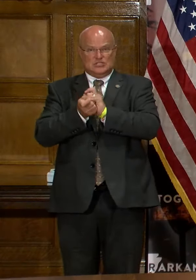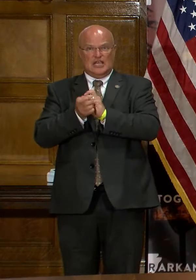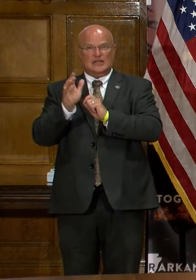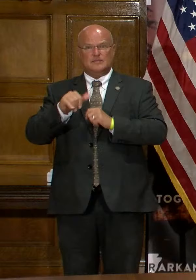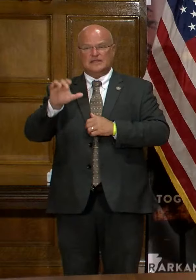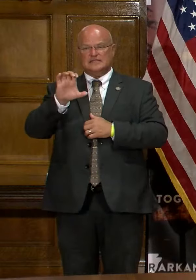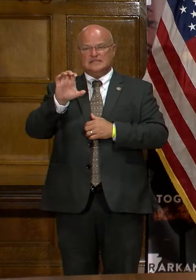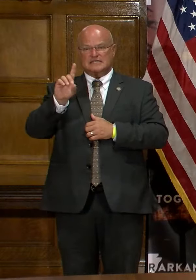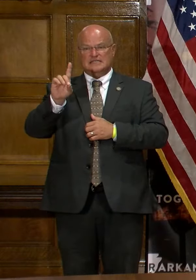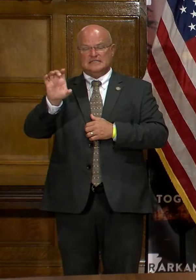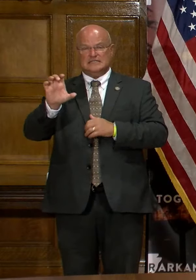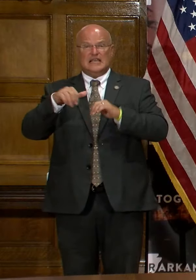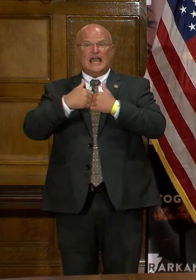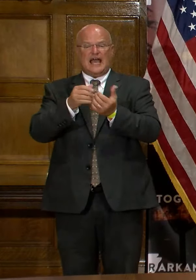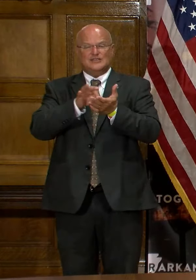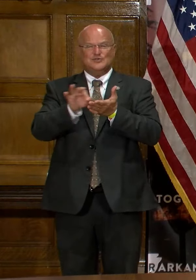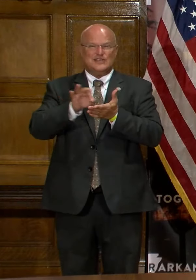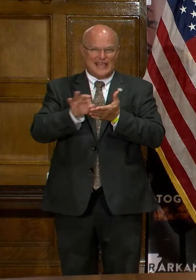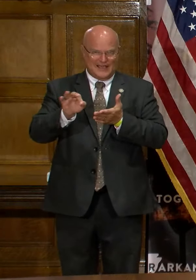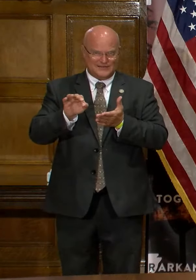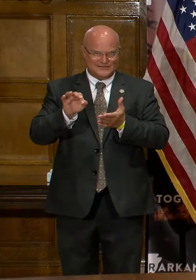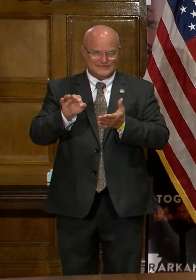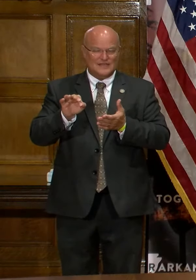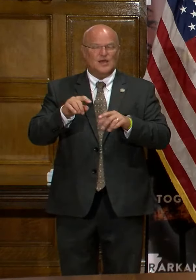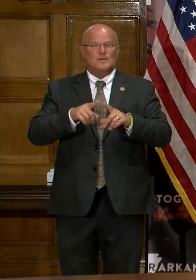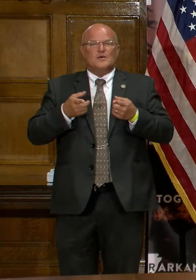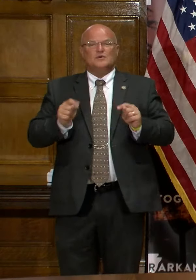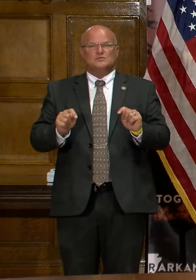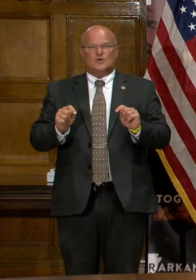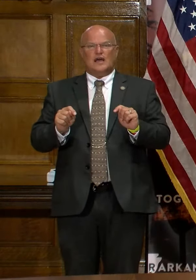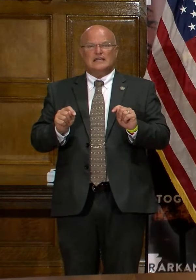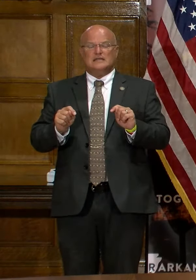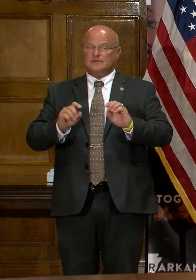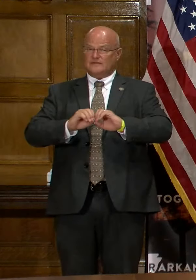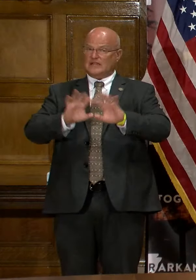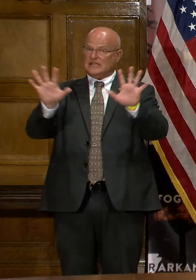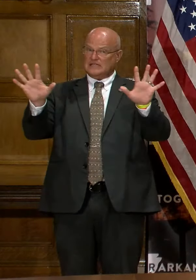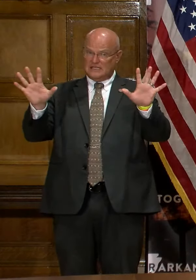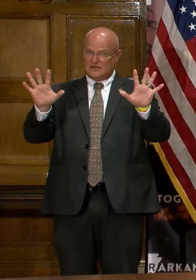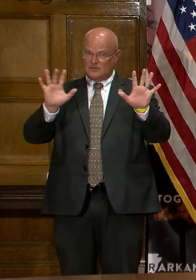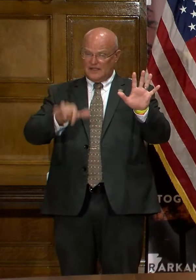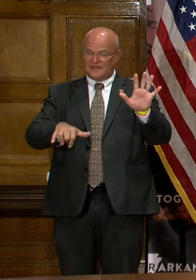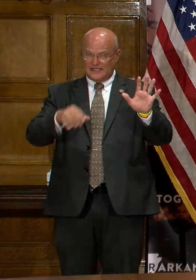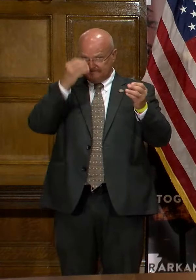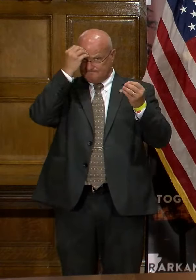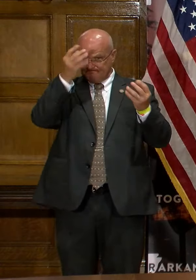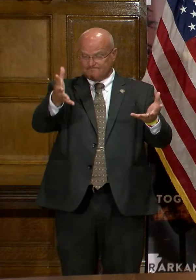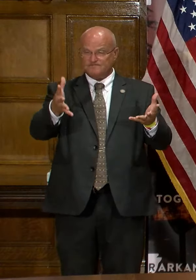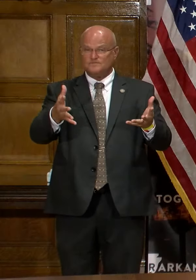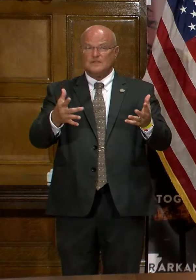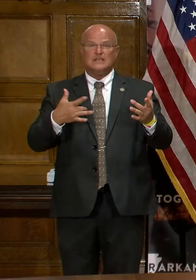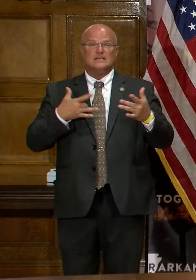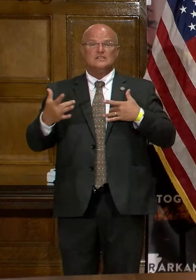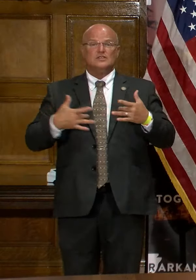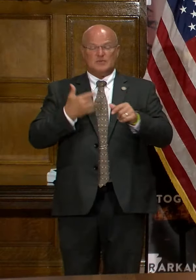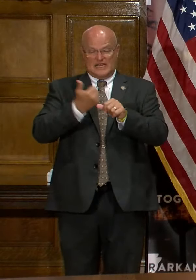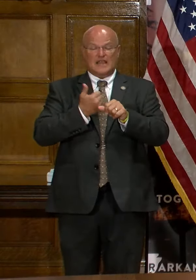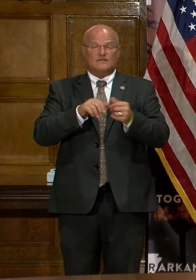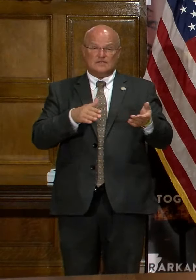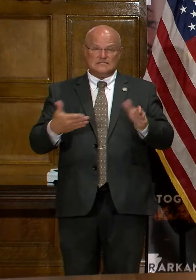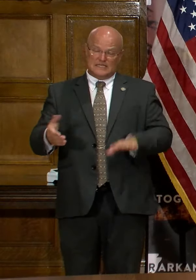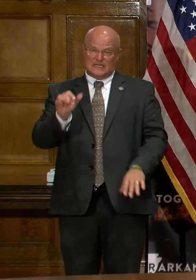by the CDC as to how you count these, but we're trying to be very transparent in it. We're concerned about every